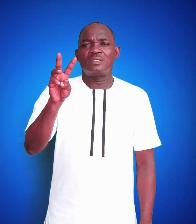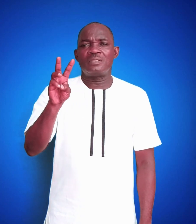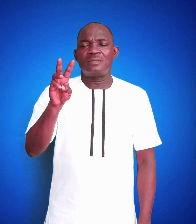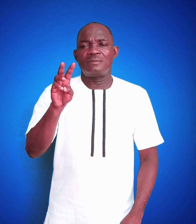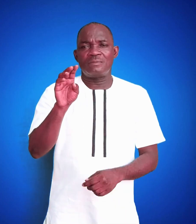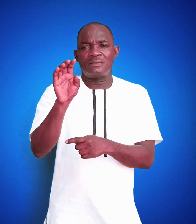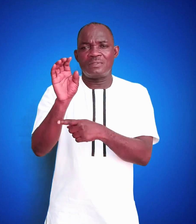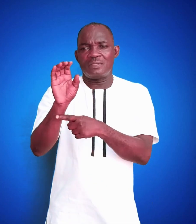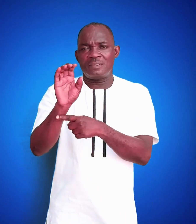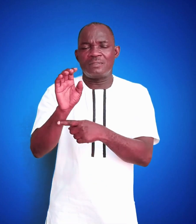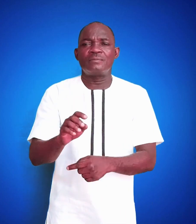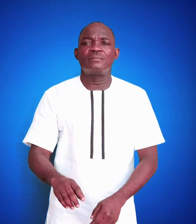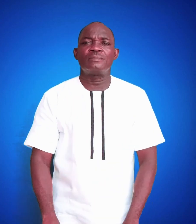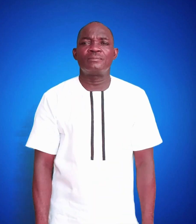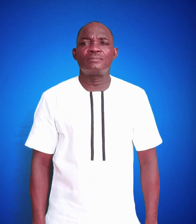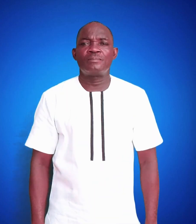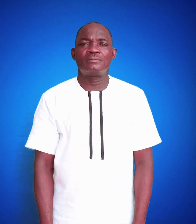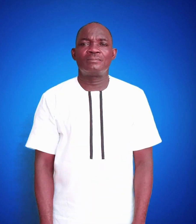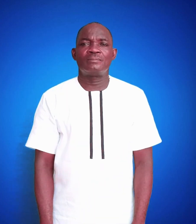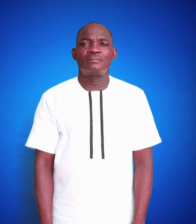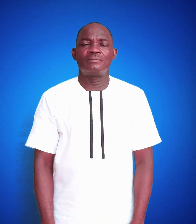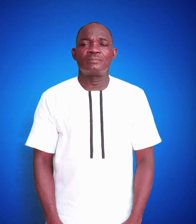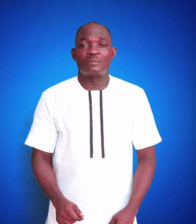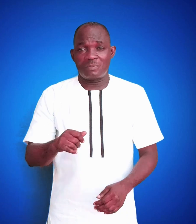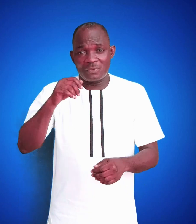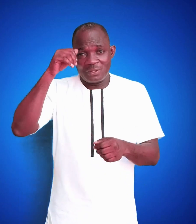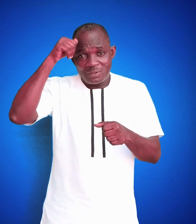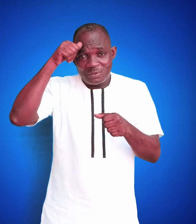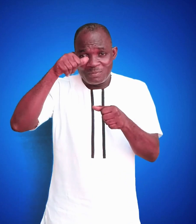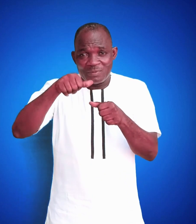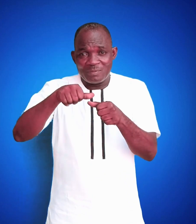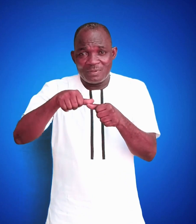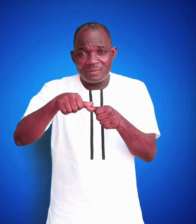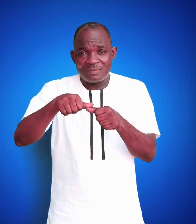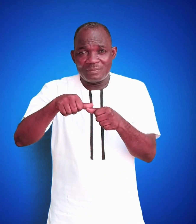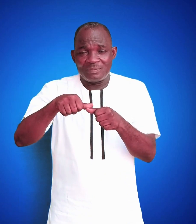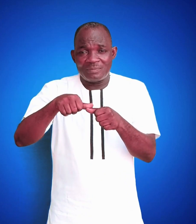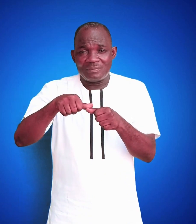106 Ghana cedis. Remember,